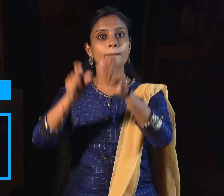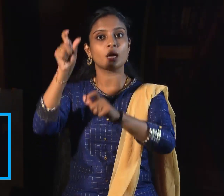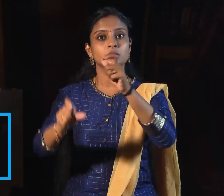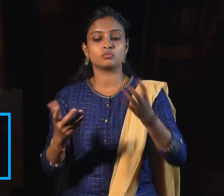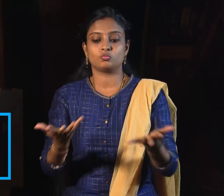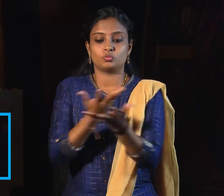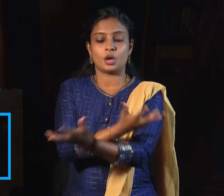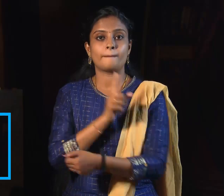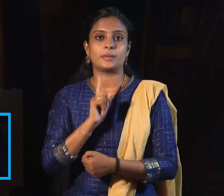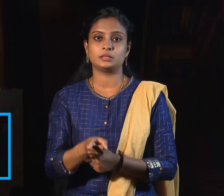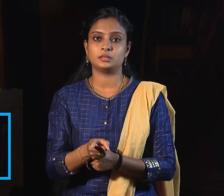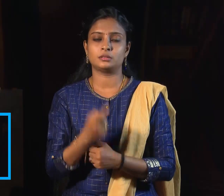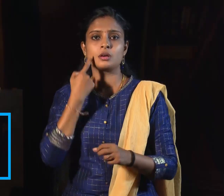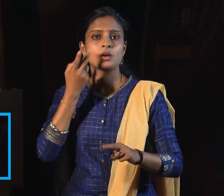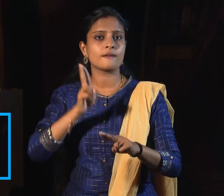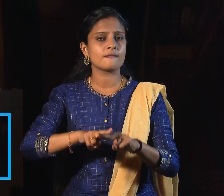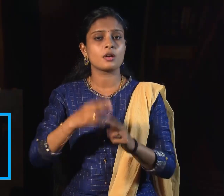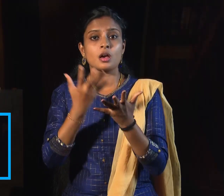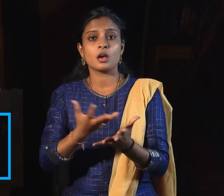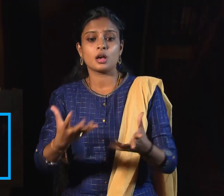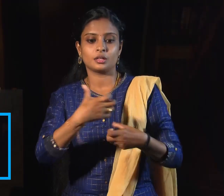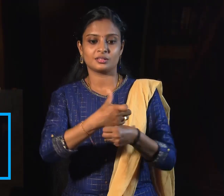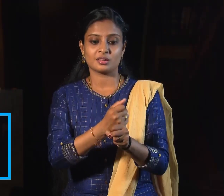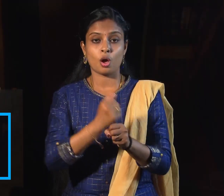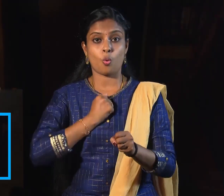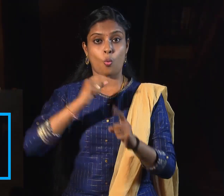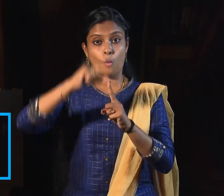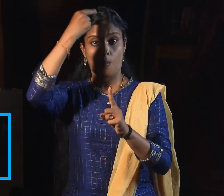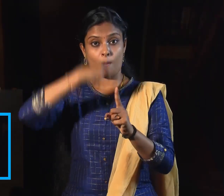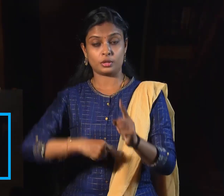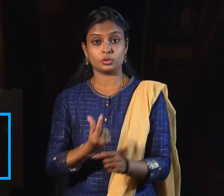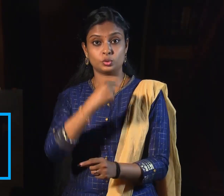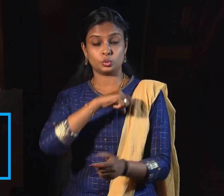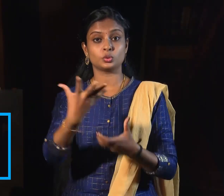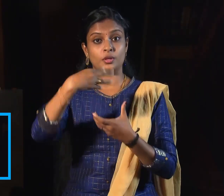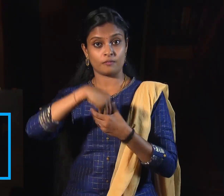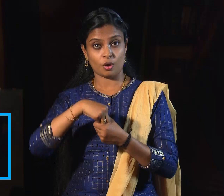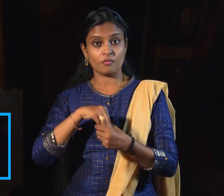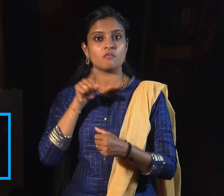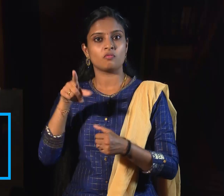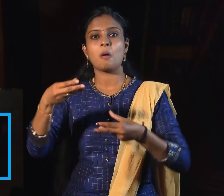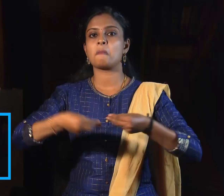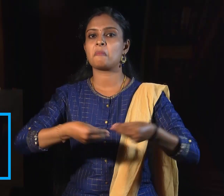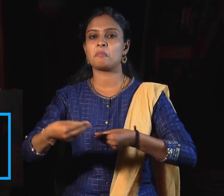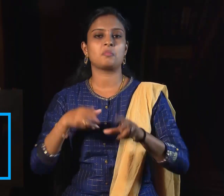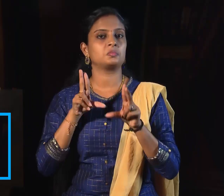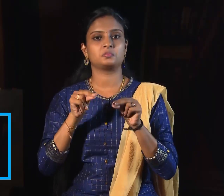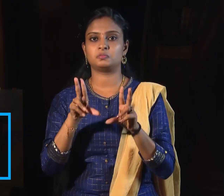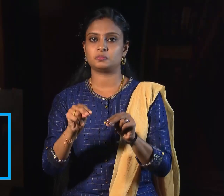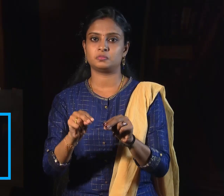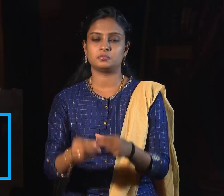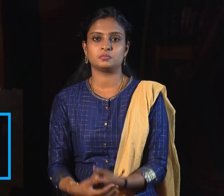selling. If the goods are required for personal consumption, then the transaction will not amount to a business